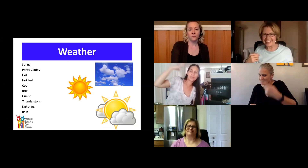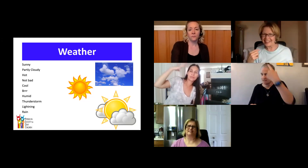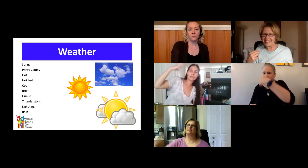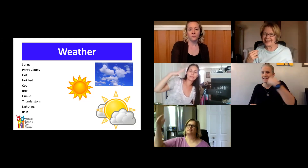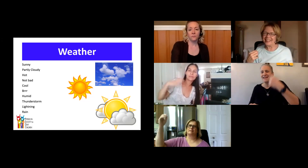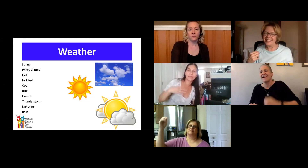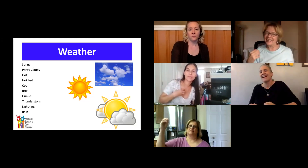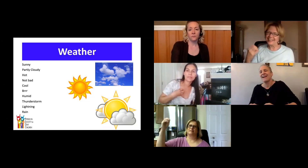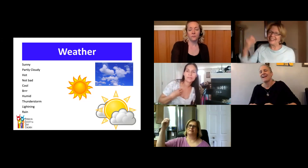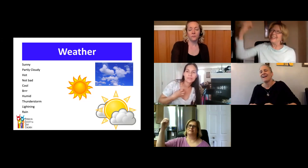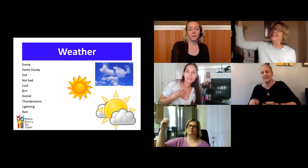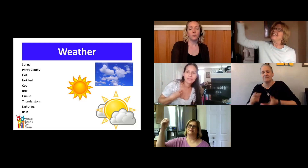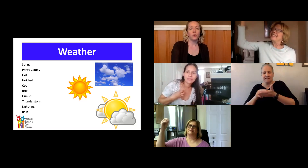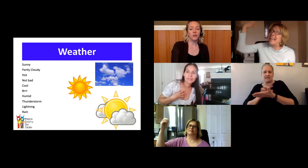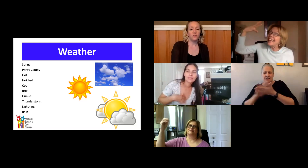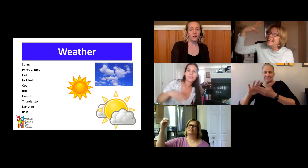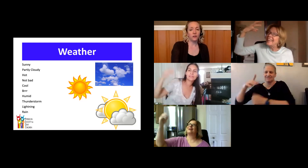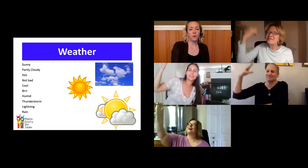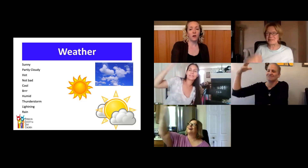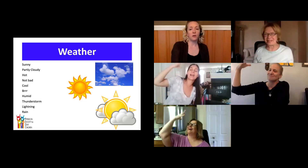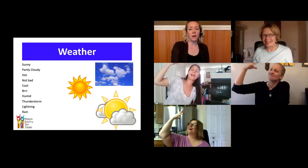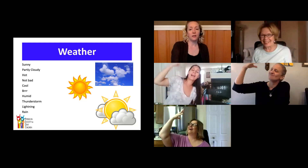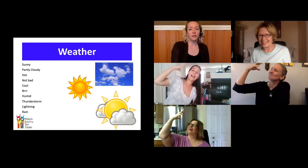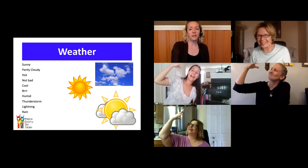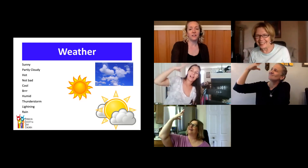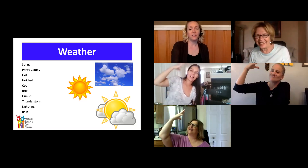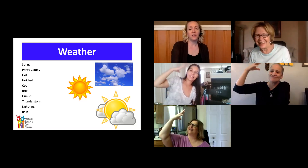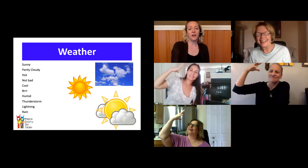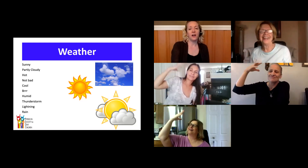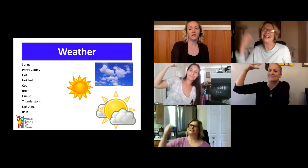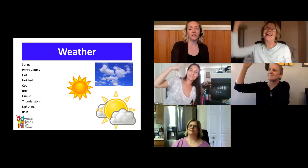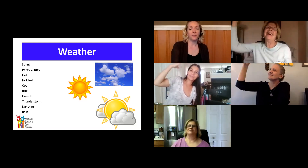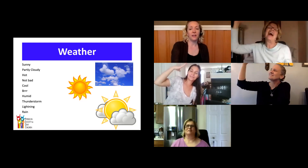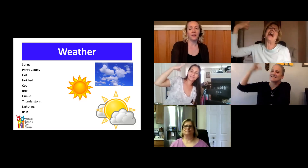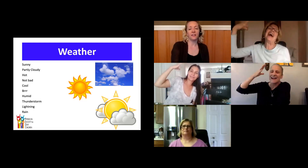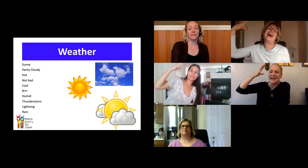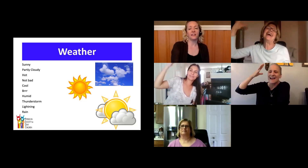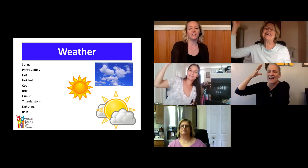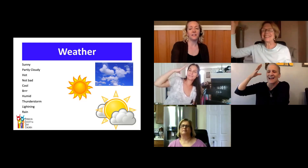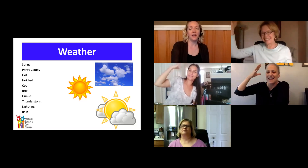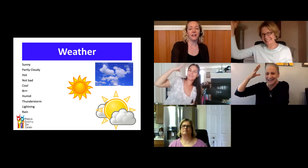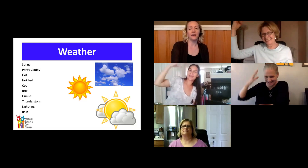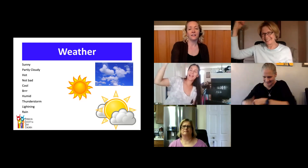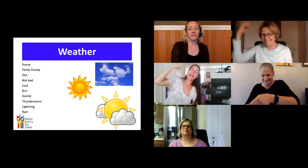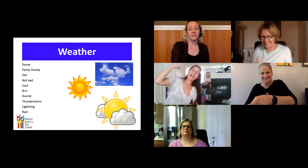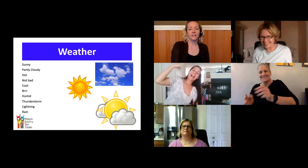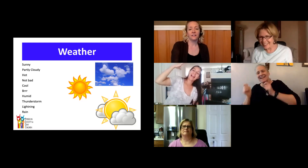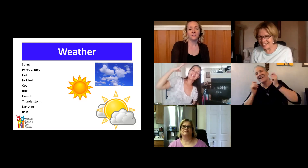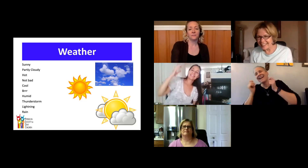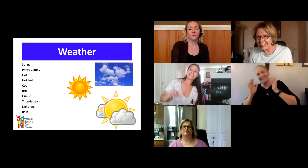It's important that your facial expression matches it, you know, that you're out sunbathing, it's a nice day. So